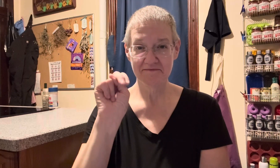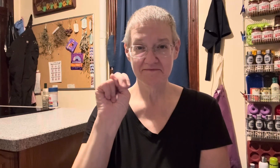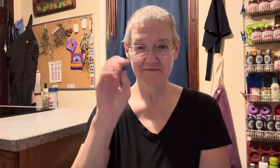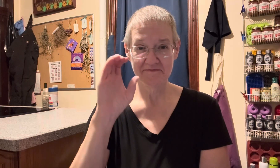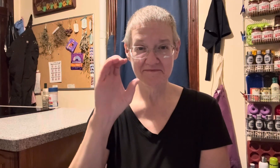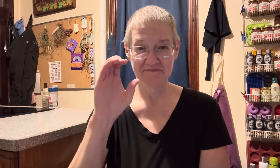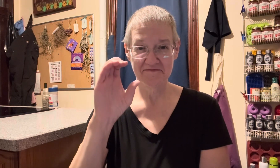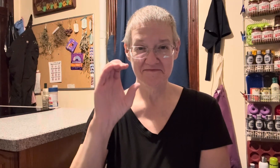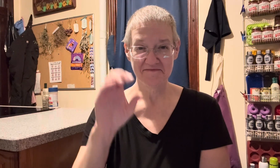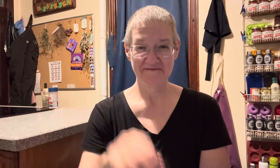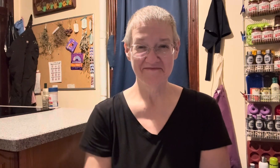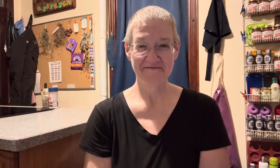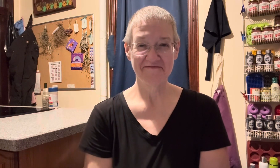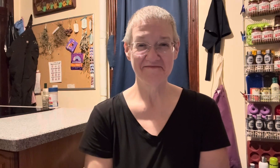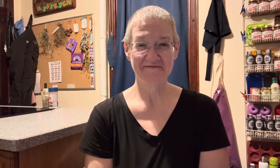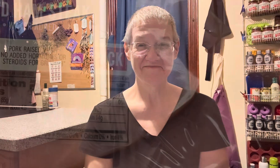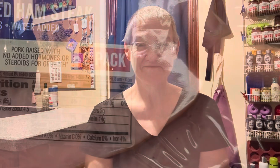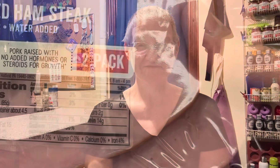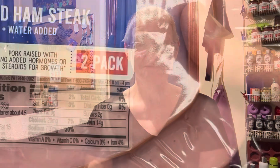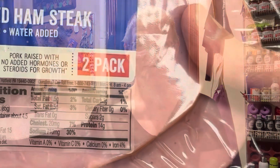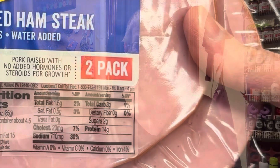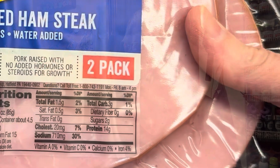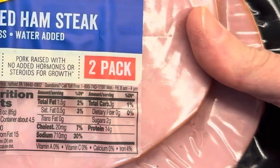3 grams of net carbs.